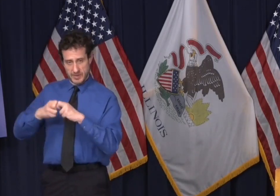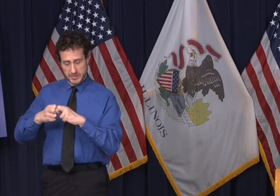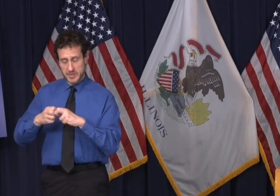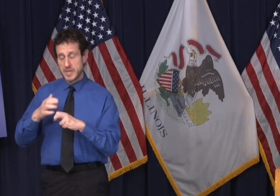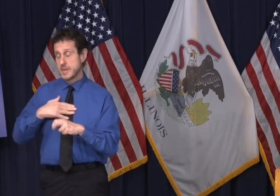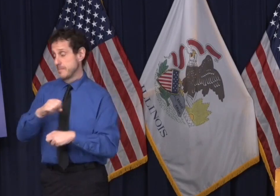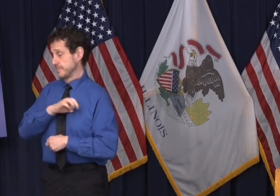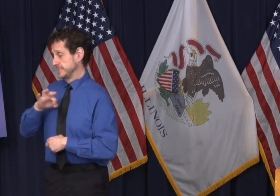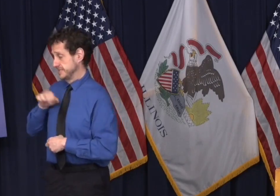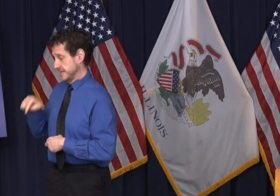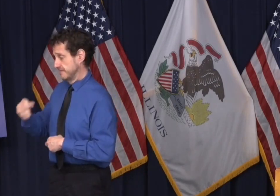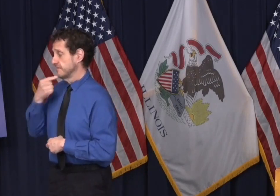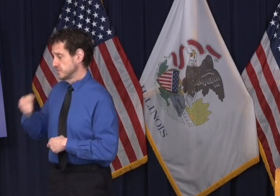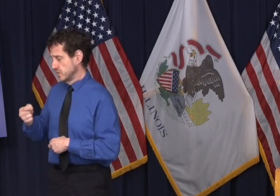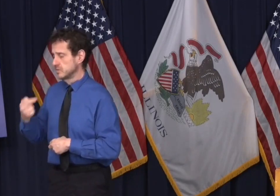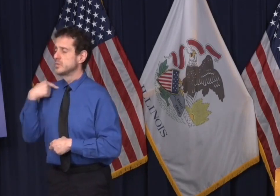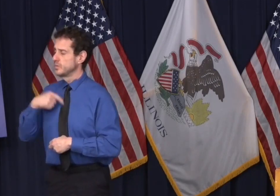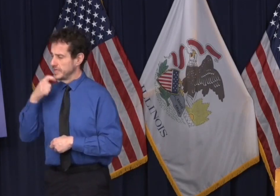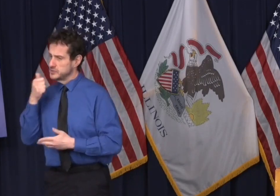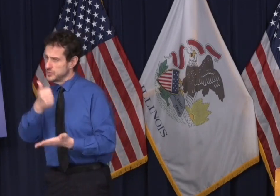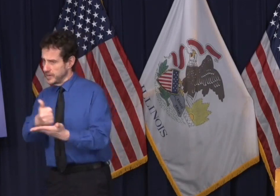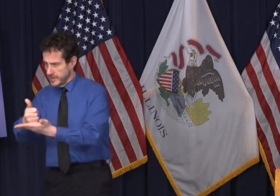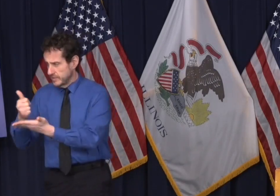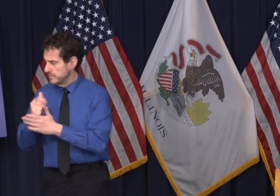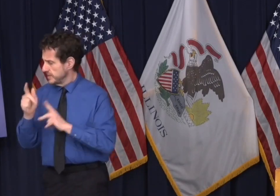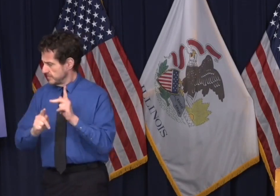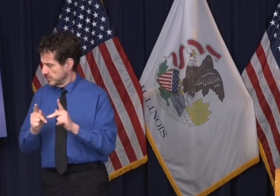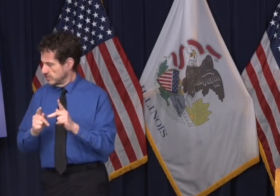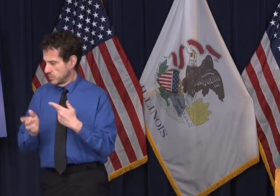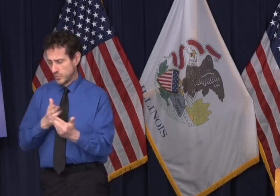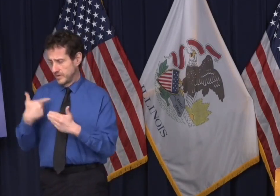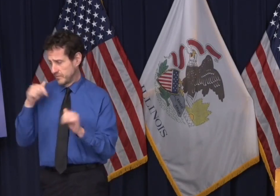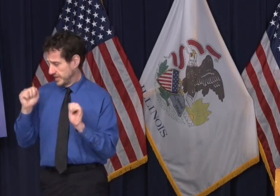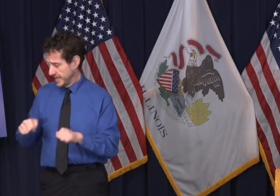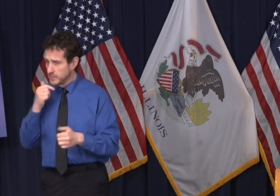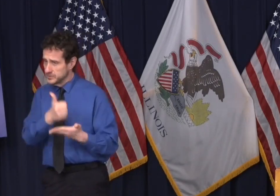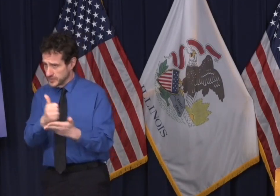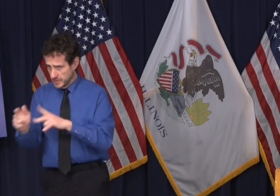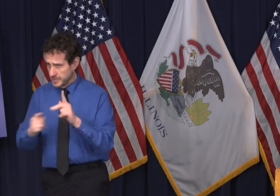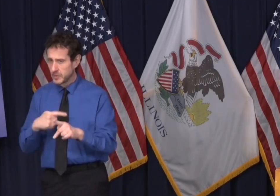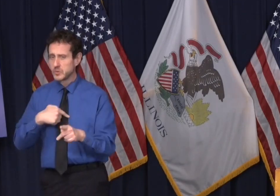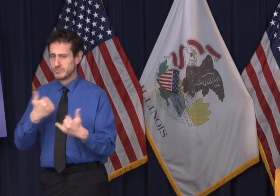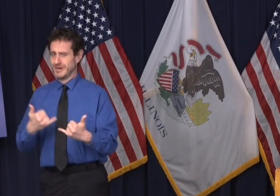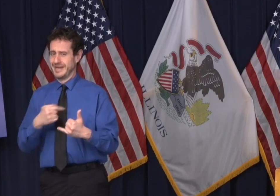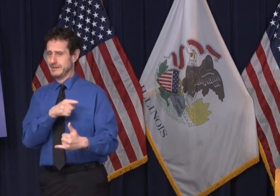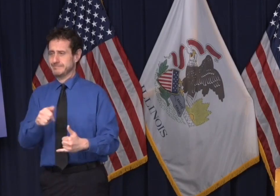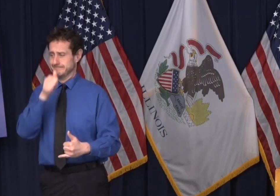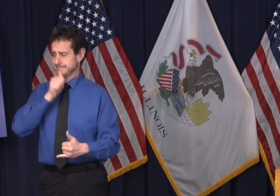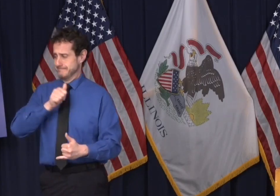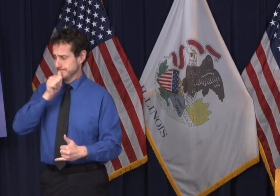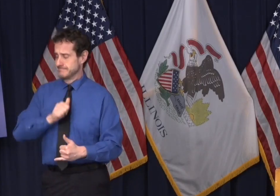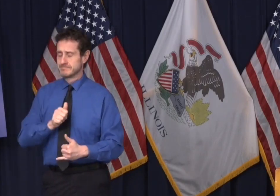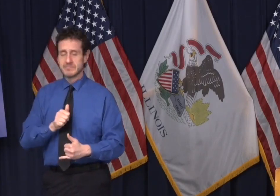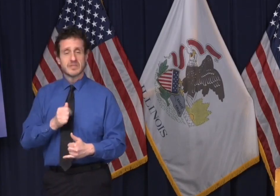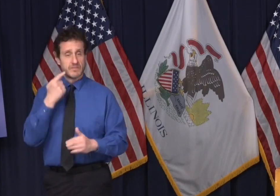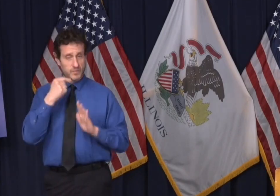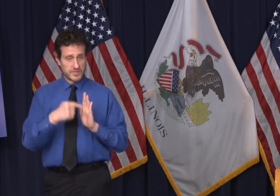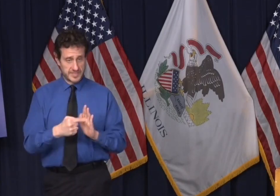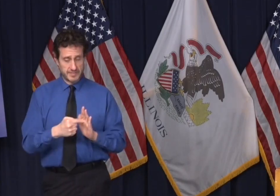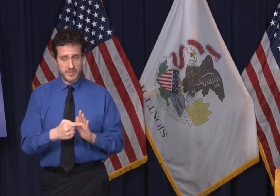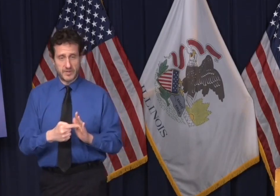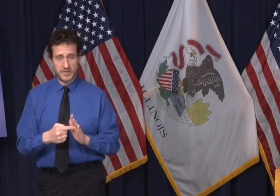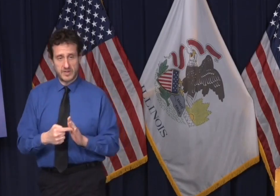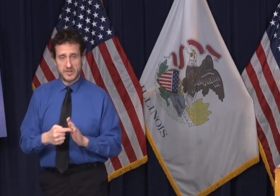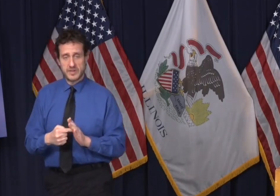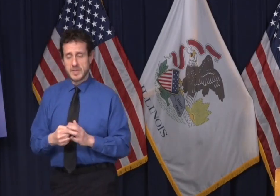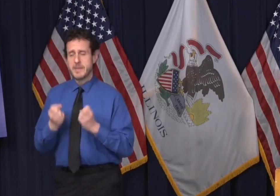do everything in our power to help our residents who are hurting. That includes directing tens of